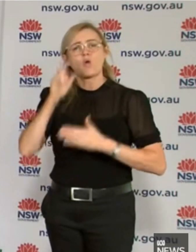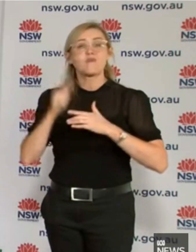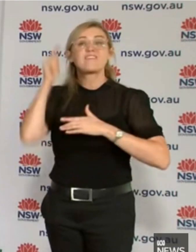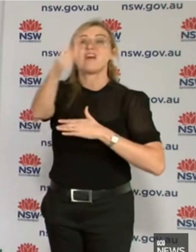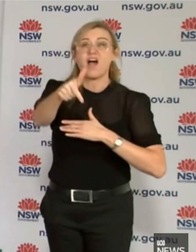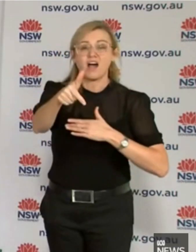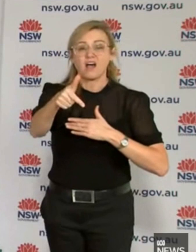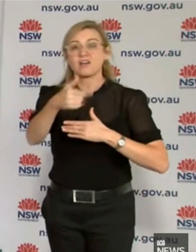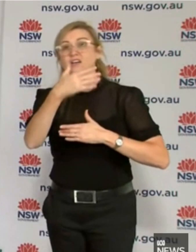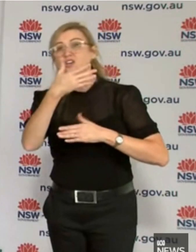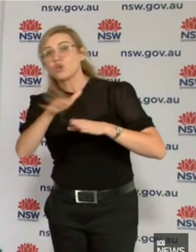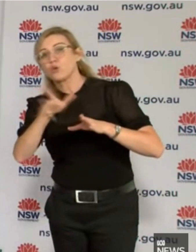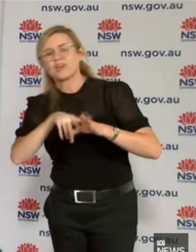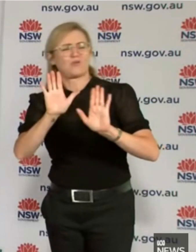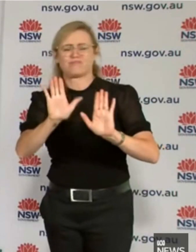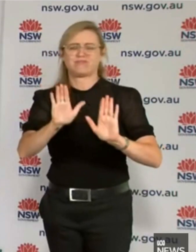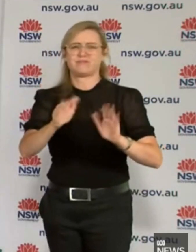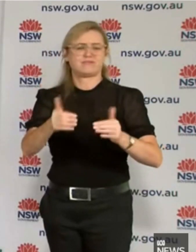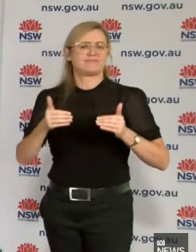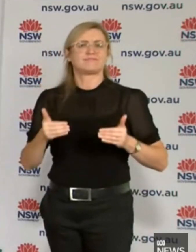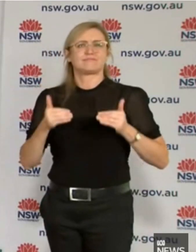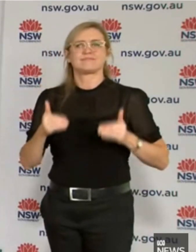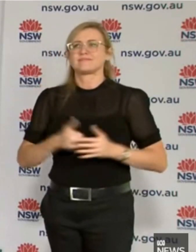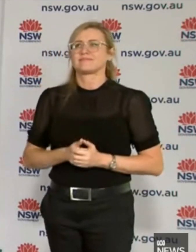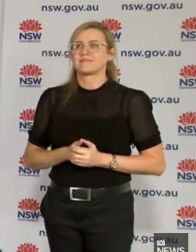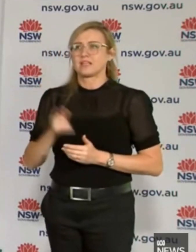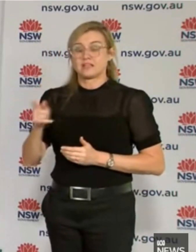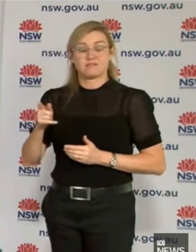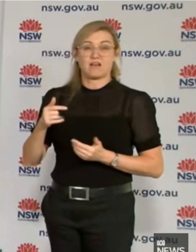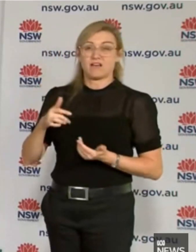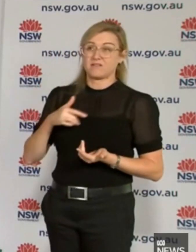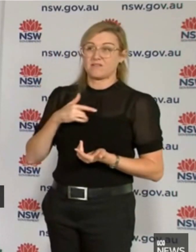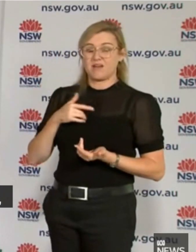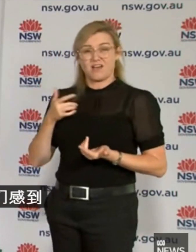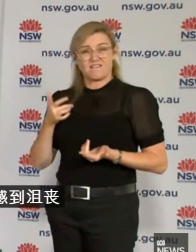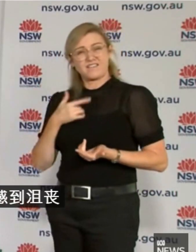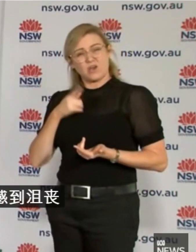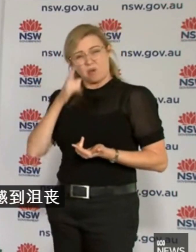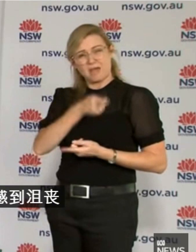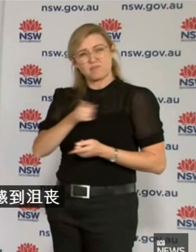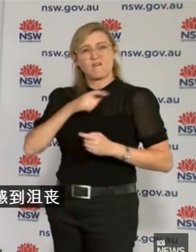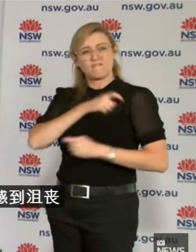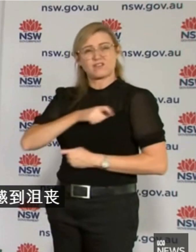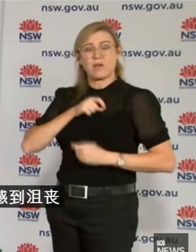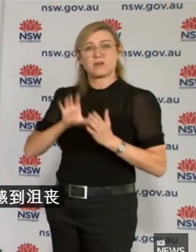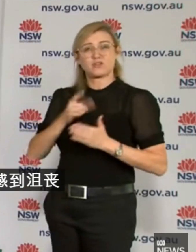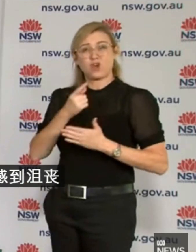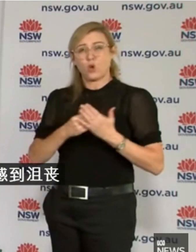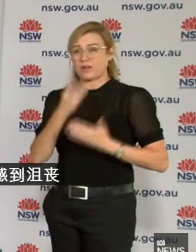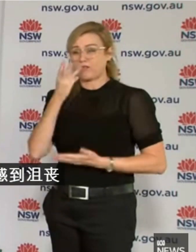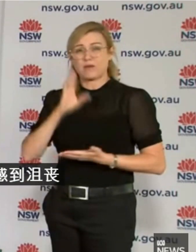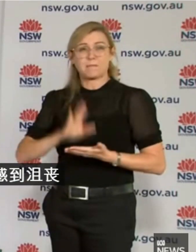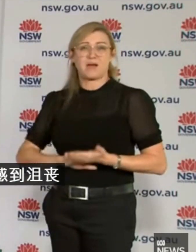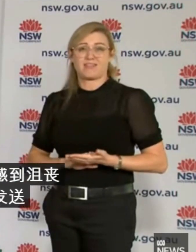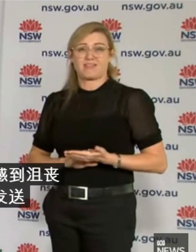pill and let it work through. But I think people are frustrated because it's 3 months away. And I'm sorry, what was that? I think people are frustrated because it's 3 months away and it's already